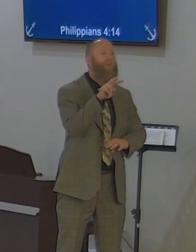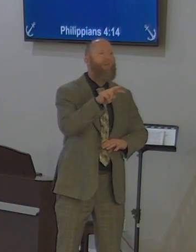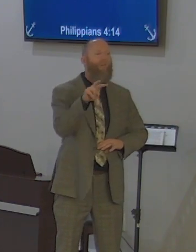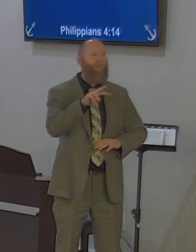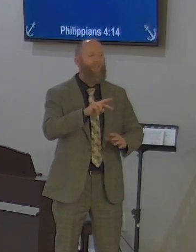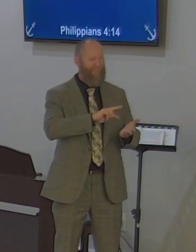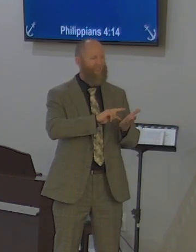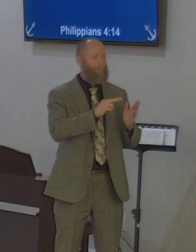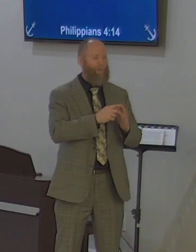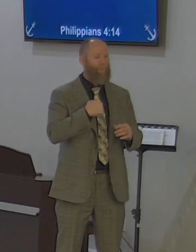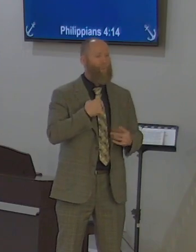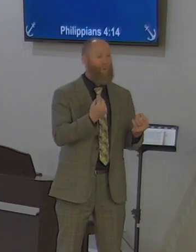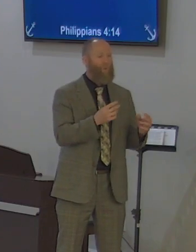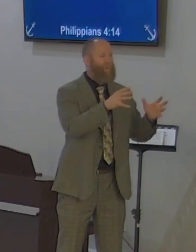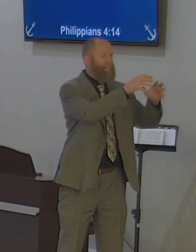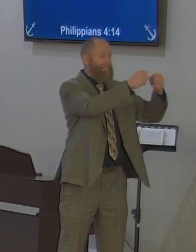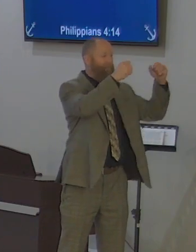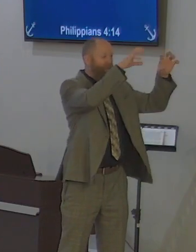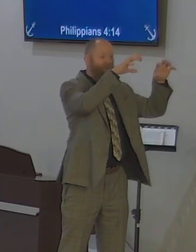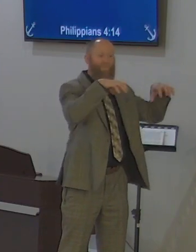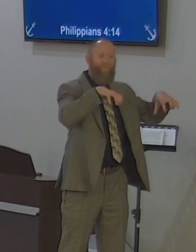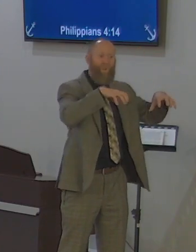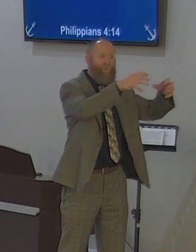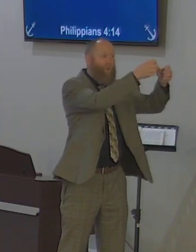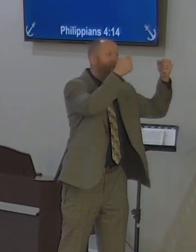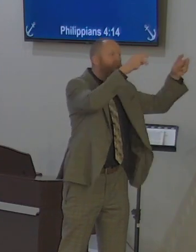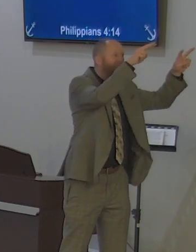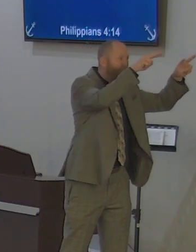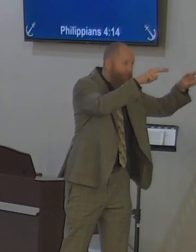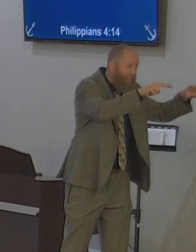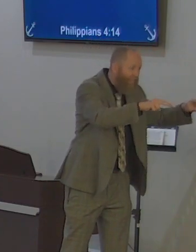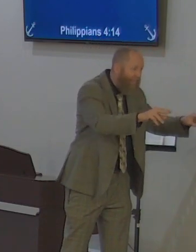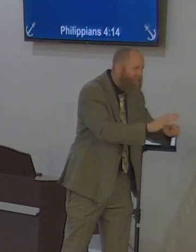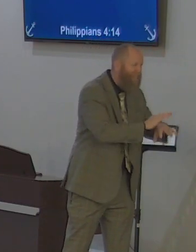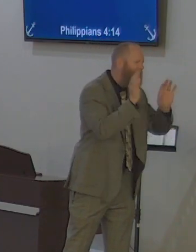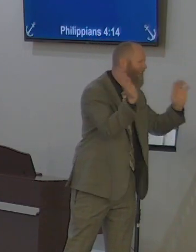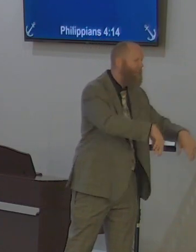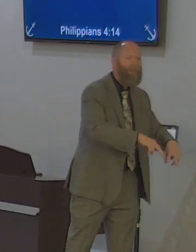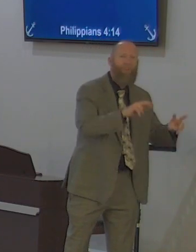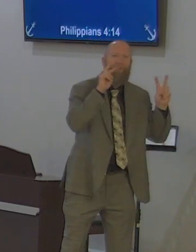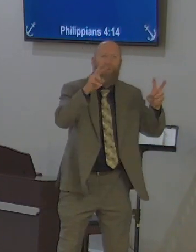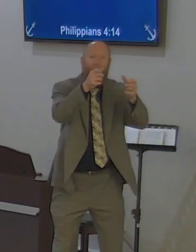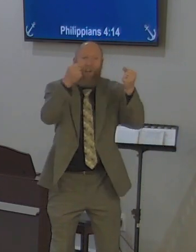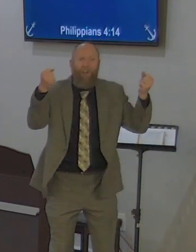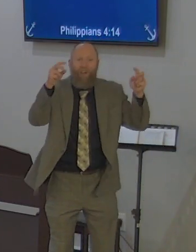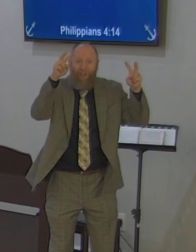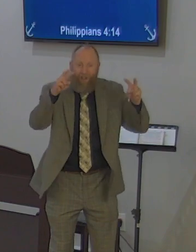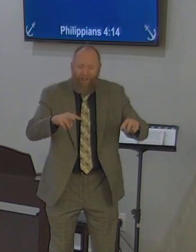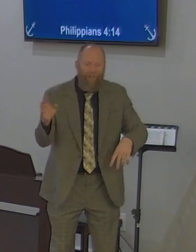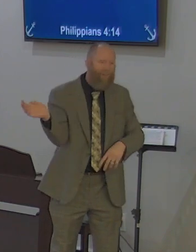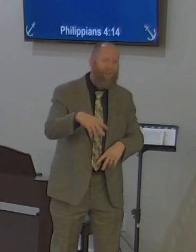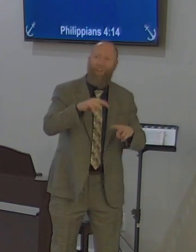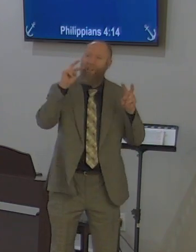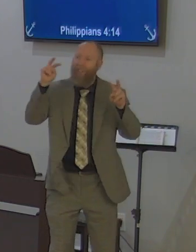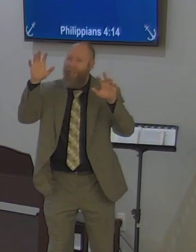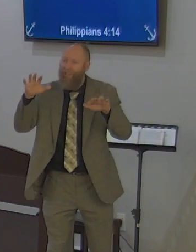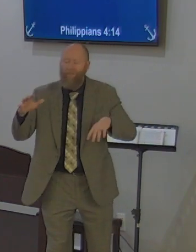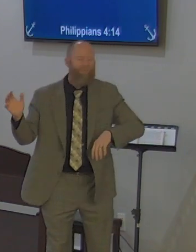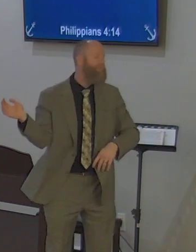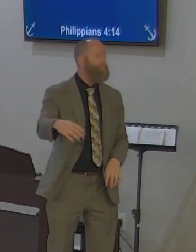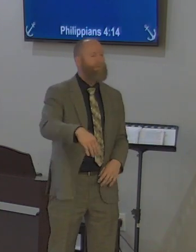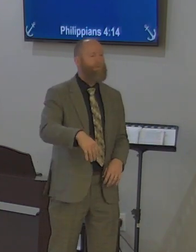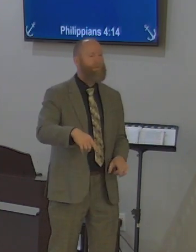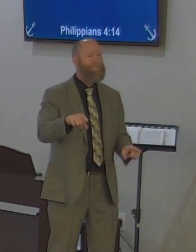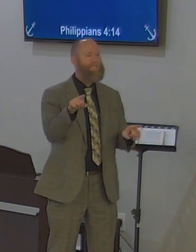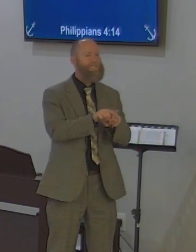to refrigerator to walk away from every one of them empty. It's what Solomon learned, wasn't it? Solomon's issue was a contentment